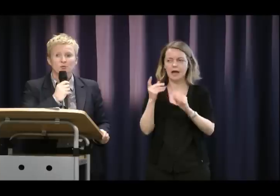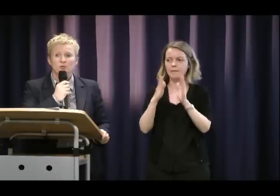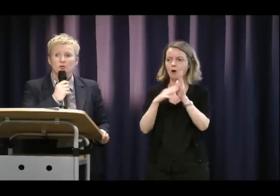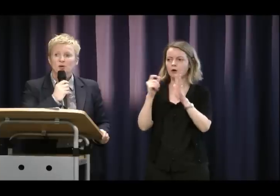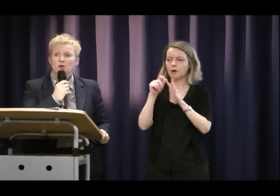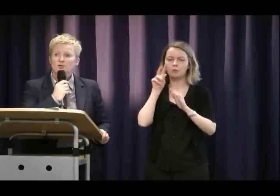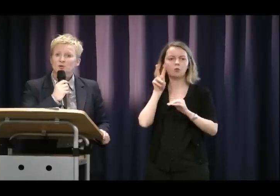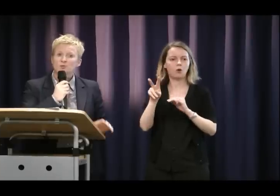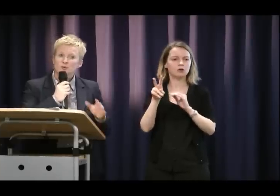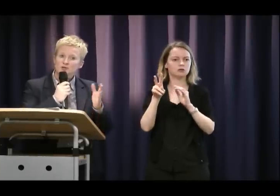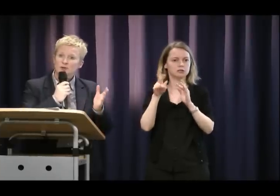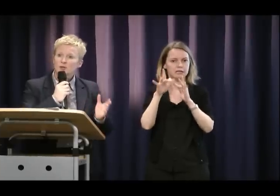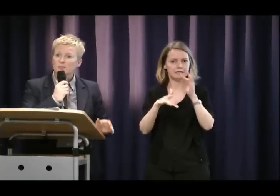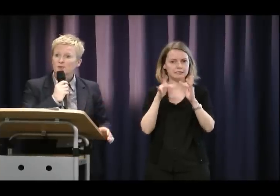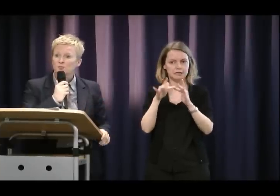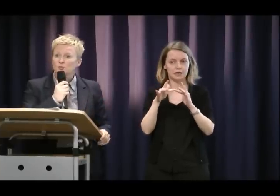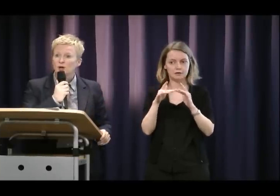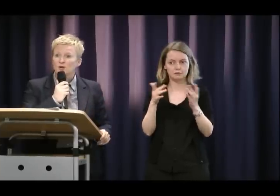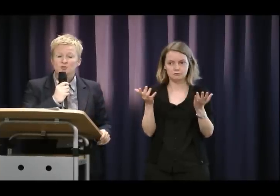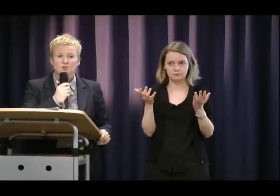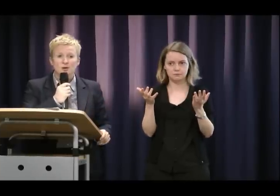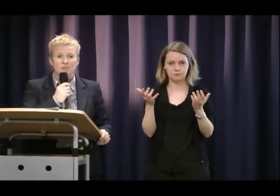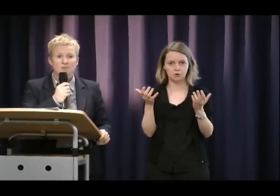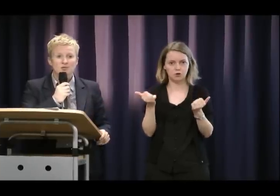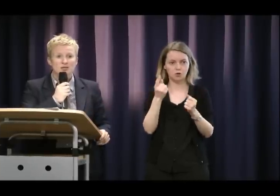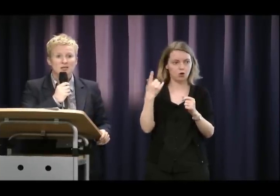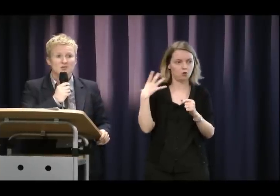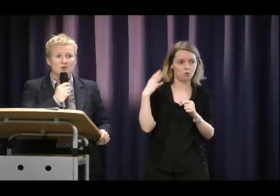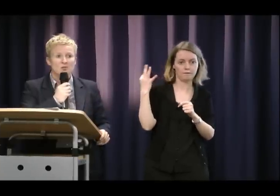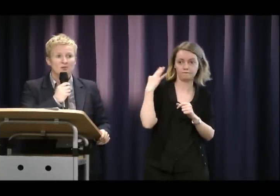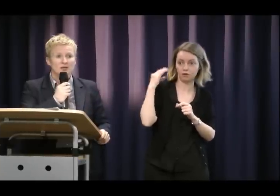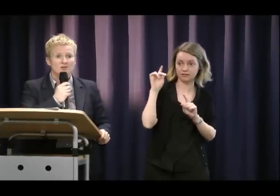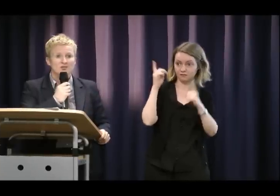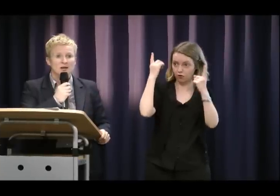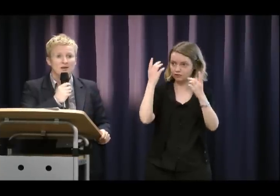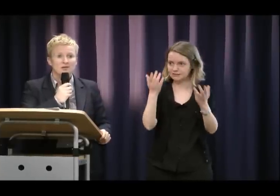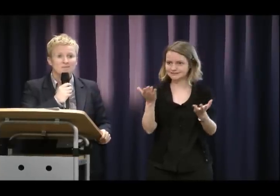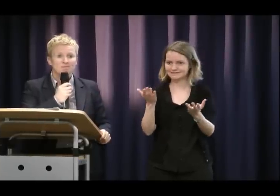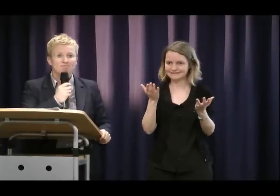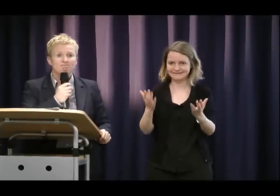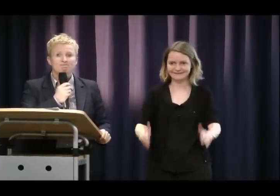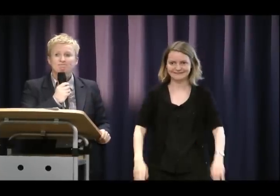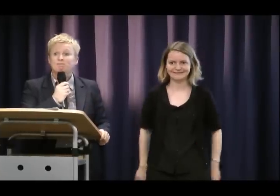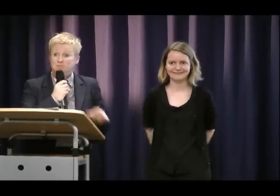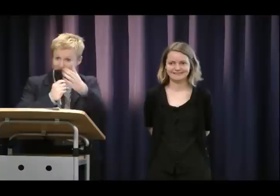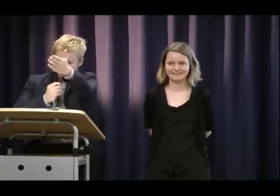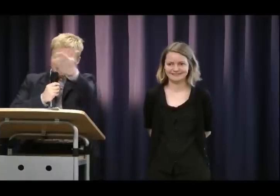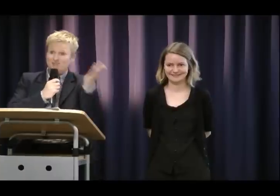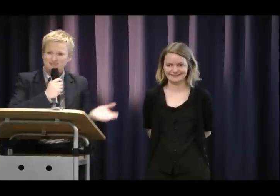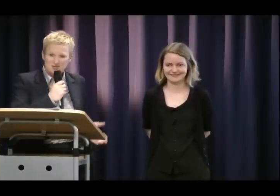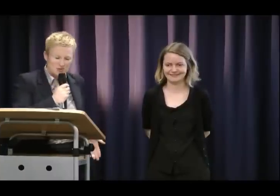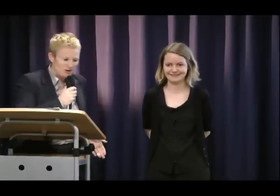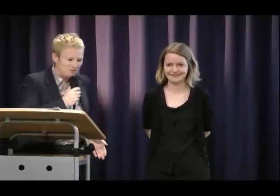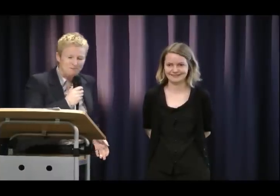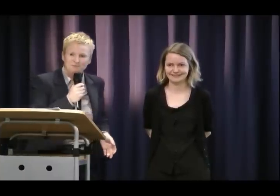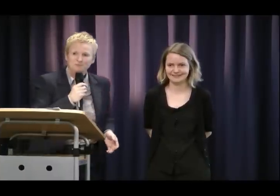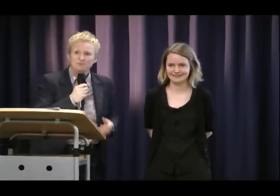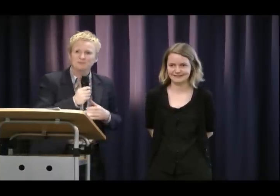coming through. So is there anyone that would like to kick us off and get started?